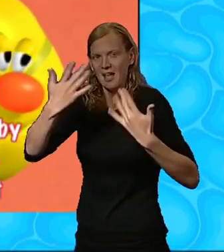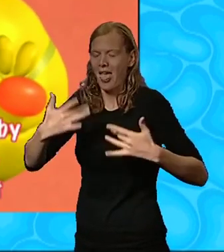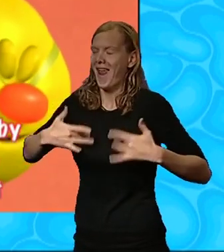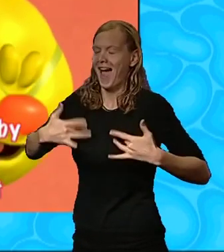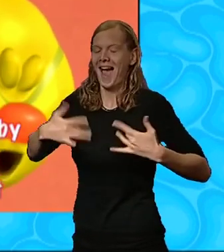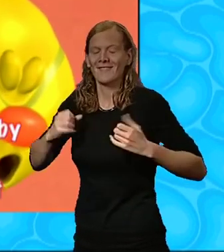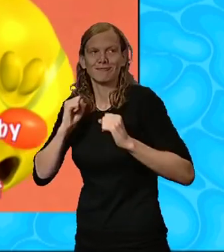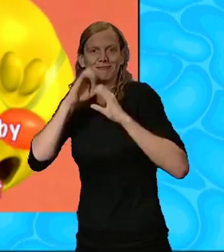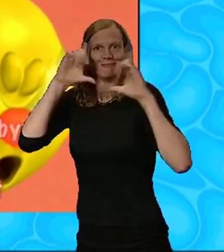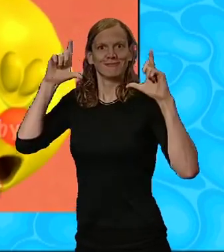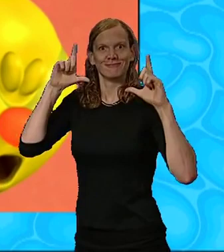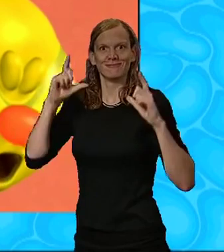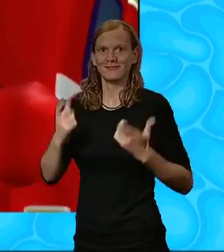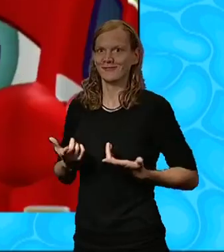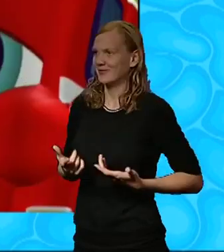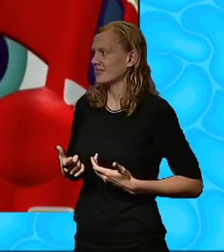awake!